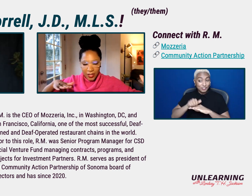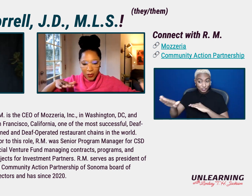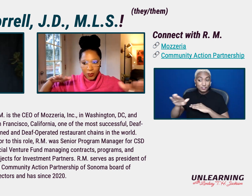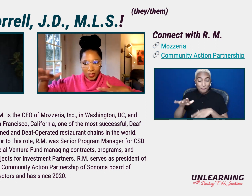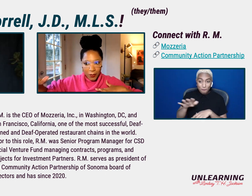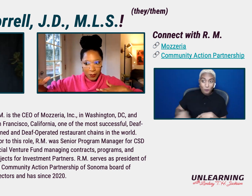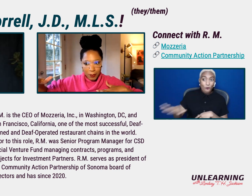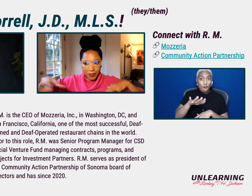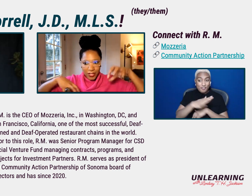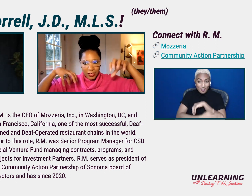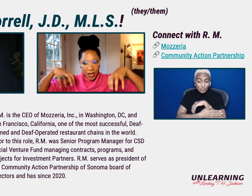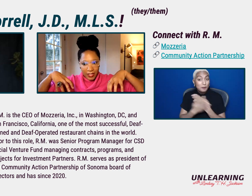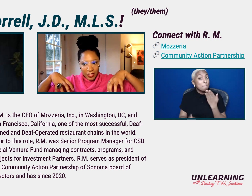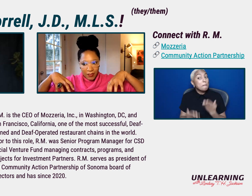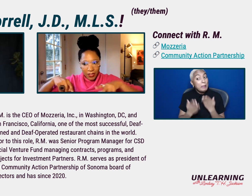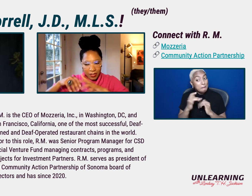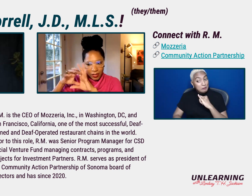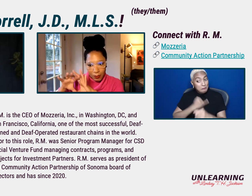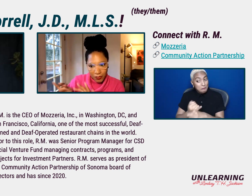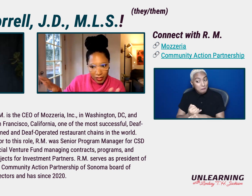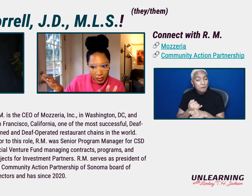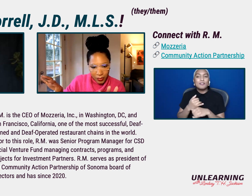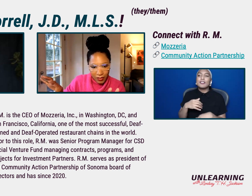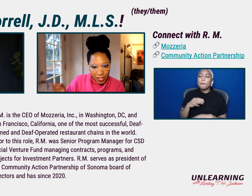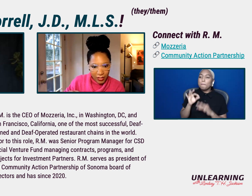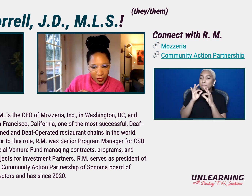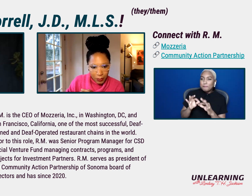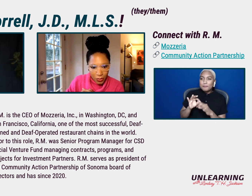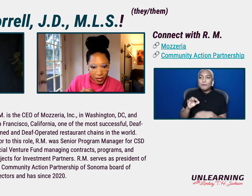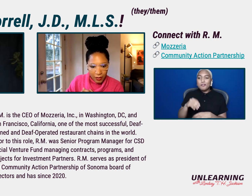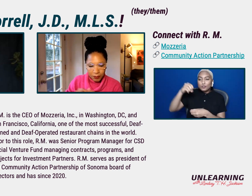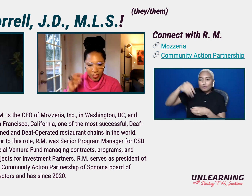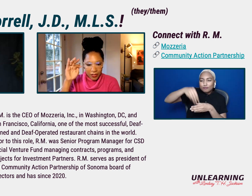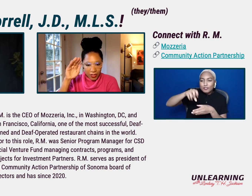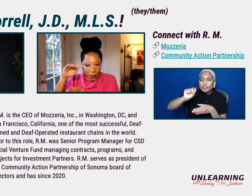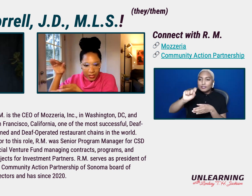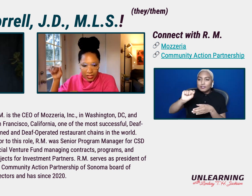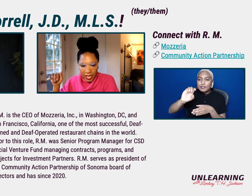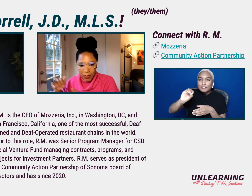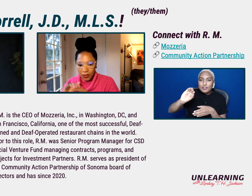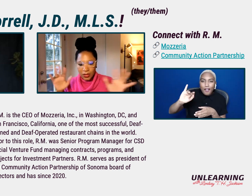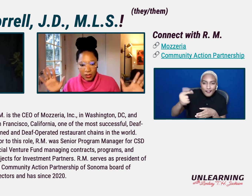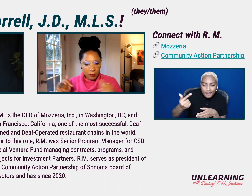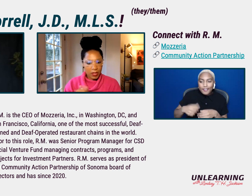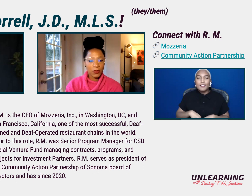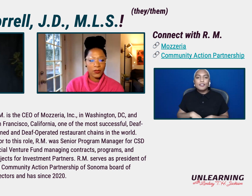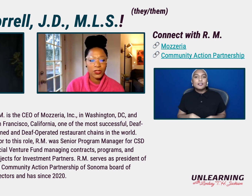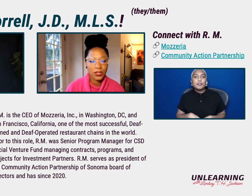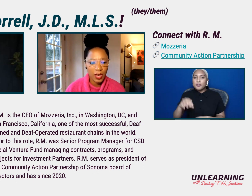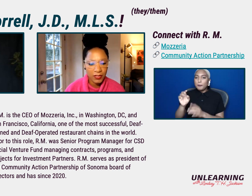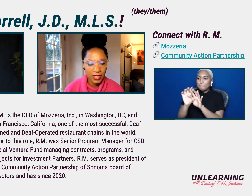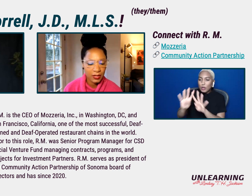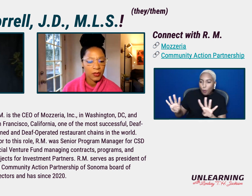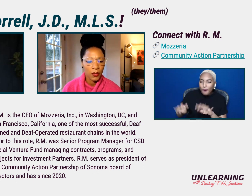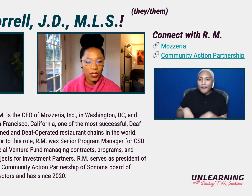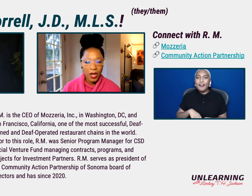internationally. So that would be a perfect stocking stuffer, perfect little gift under the menorah, under the Kwanzaa table. Big Bully